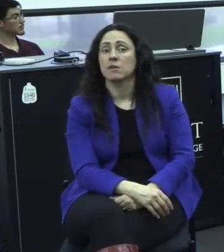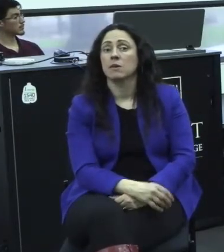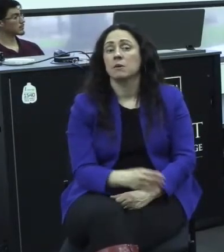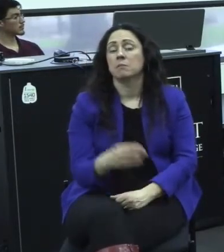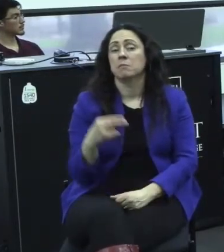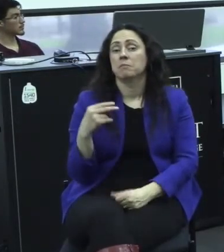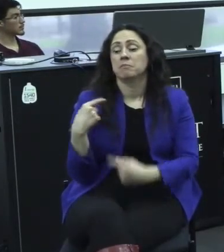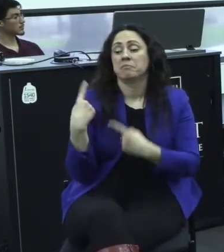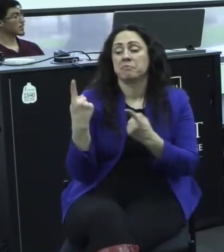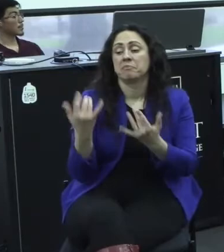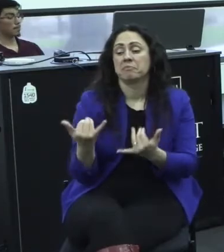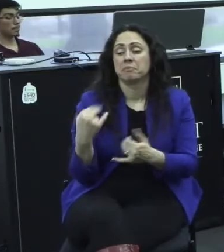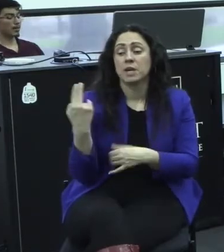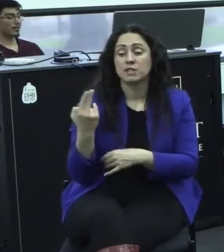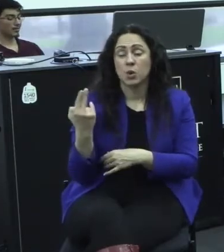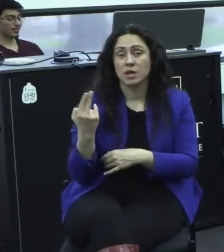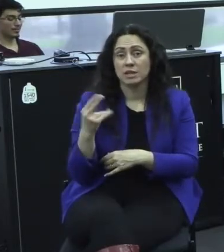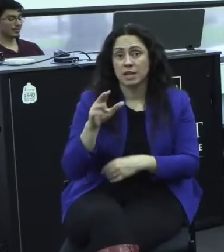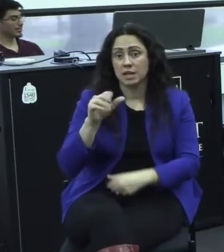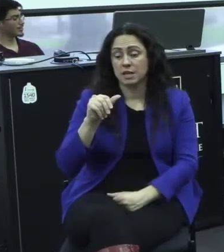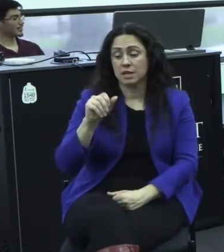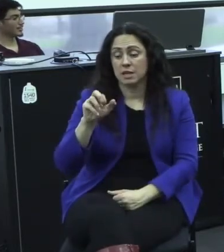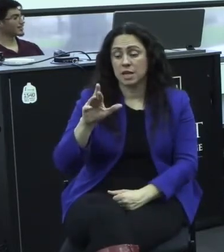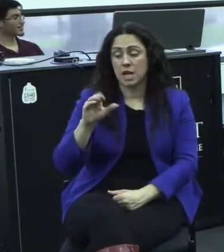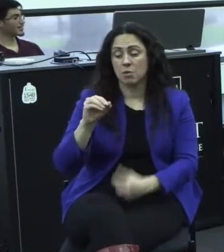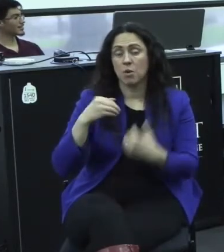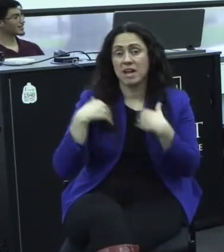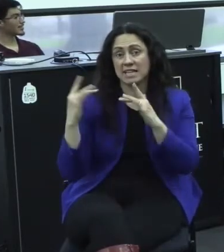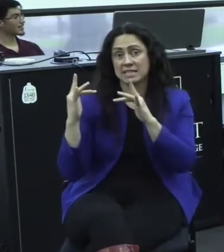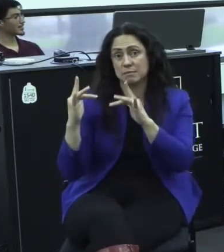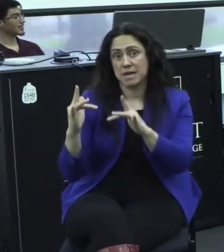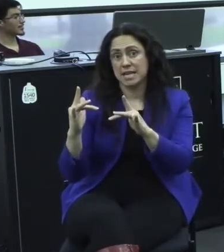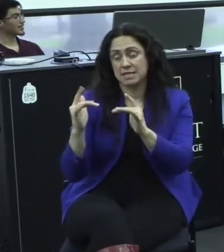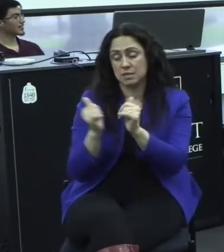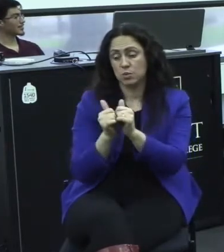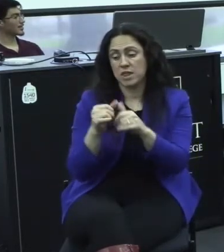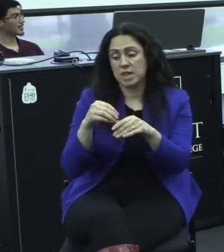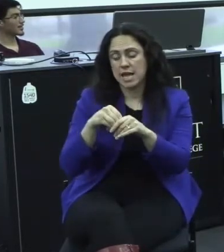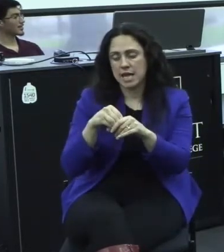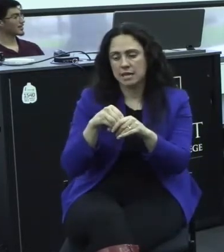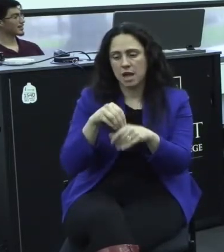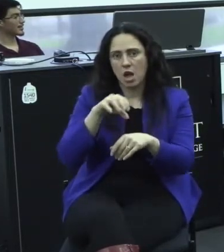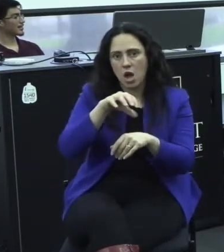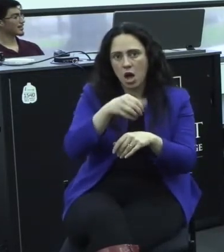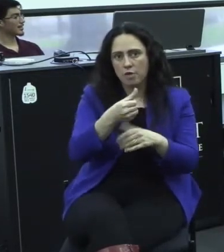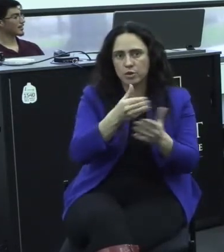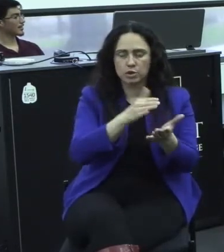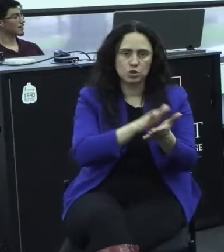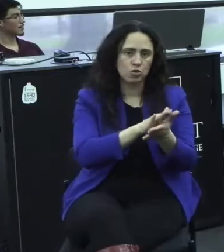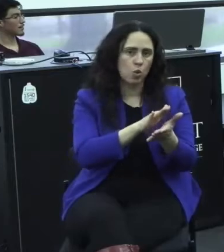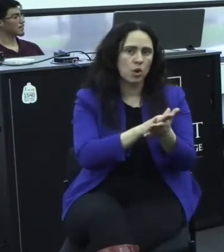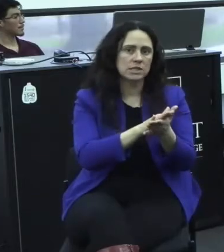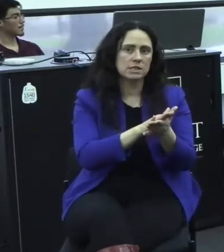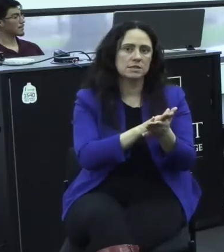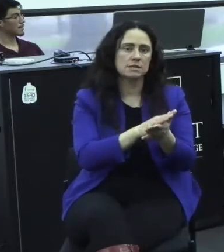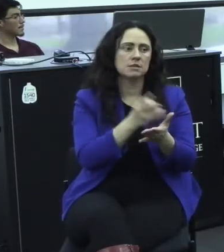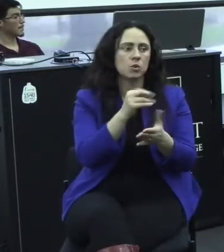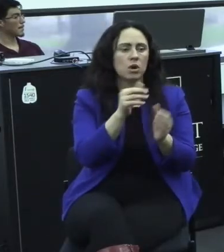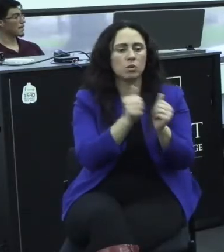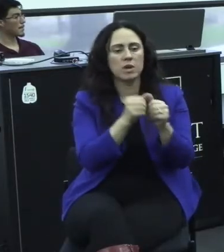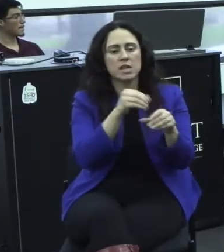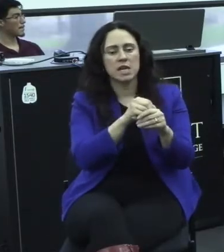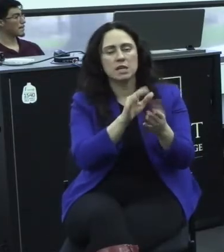Historically, they had spaces within other schools or within